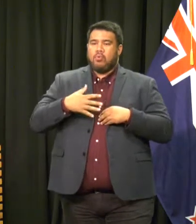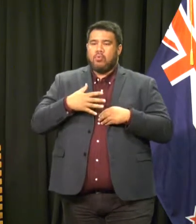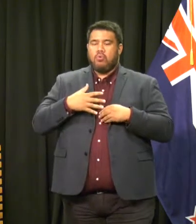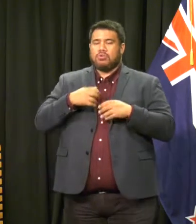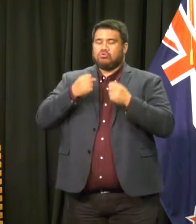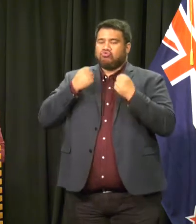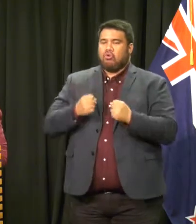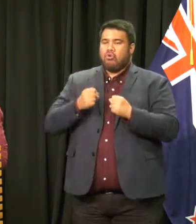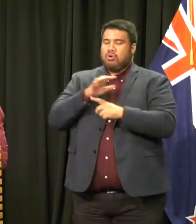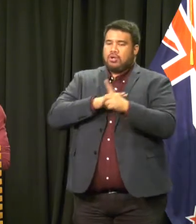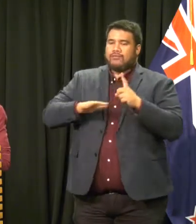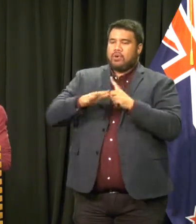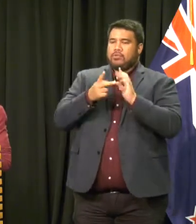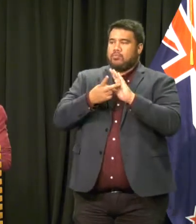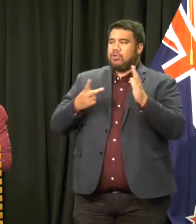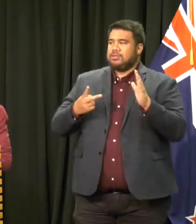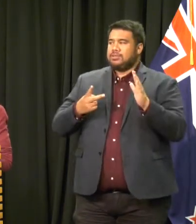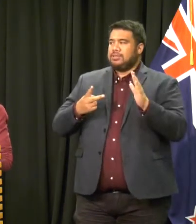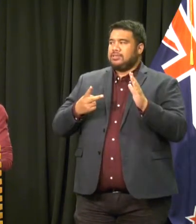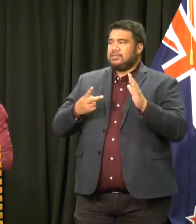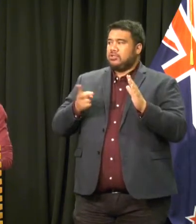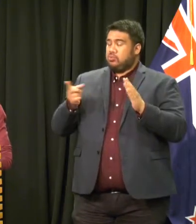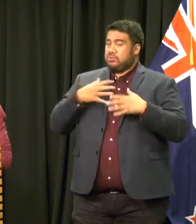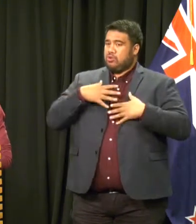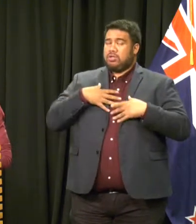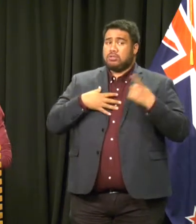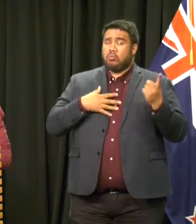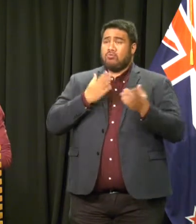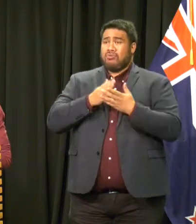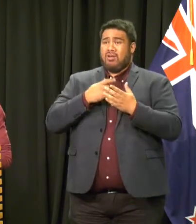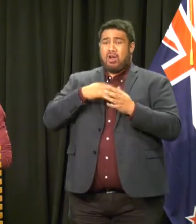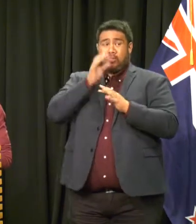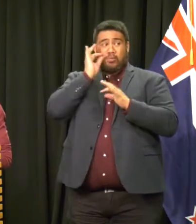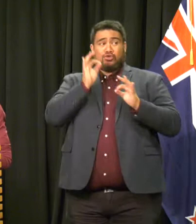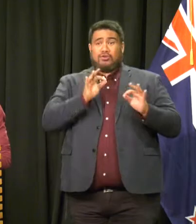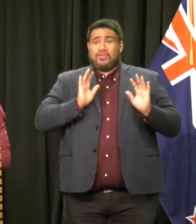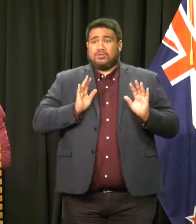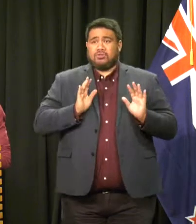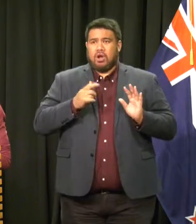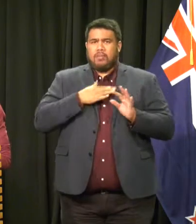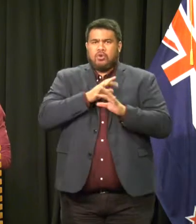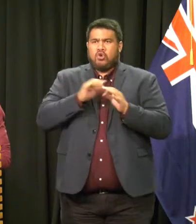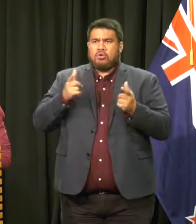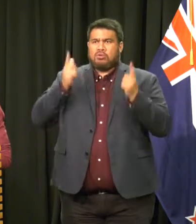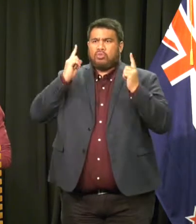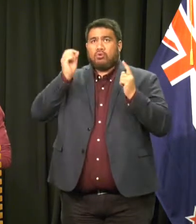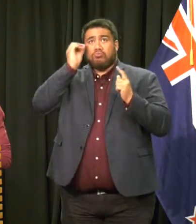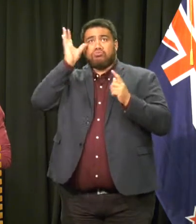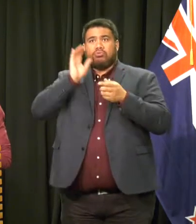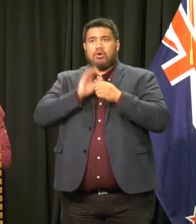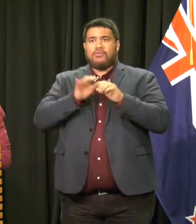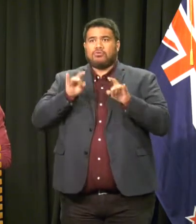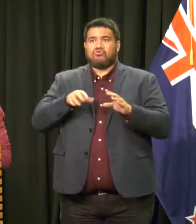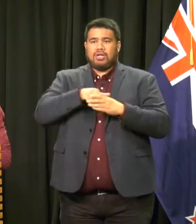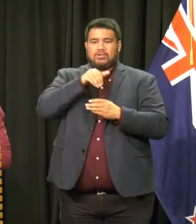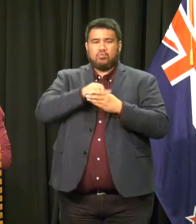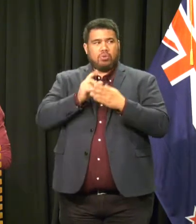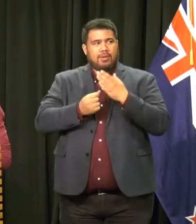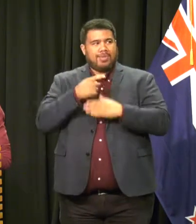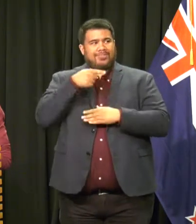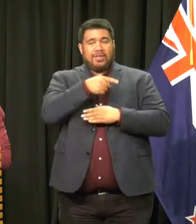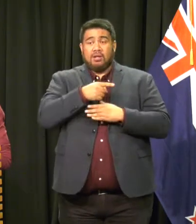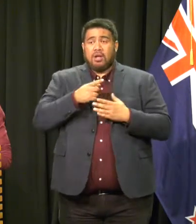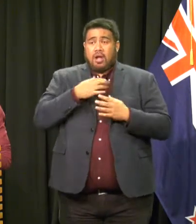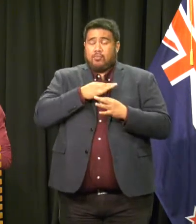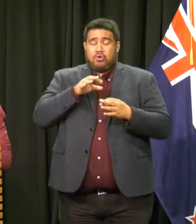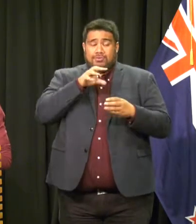I'm an observer like everyone else. I don't think it's for me to be an authority on what happened in the Australian election. I'm just simply not close